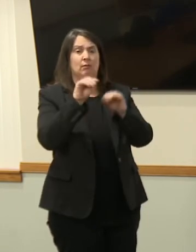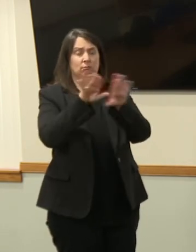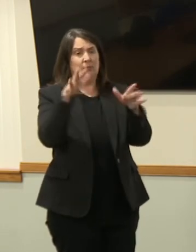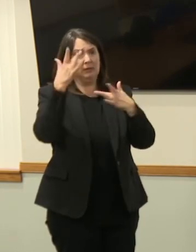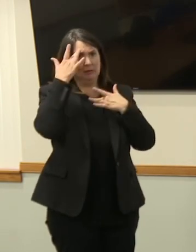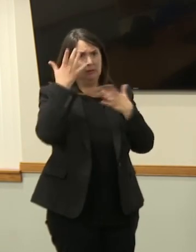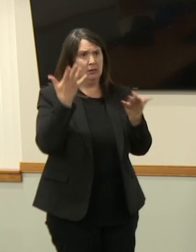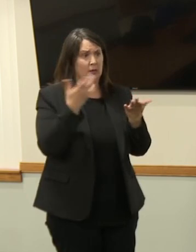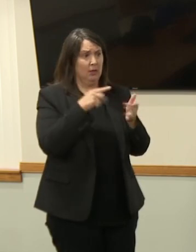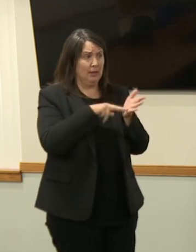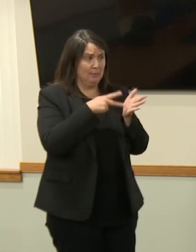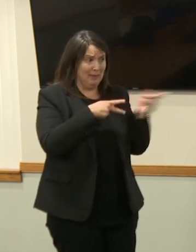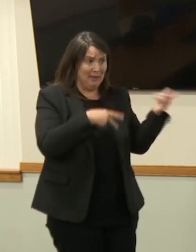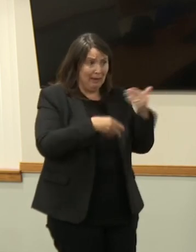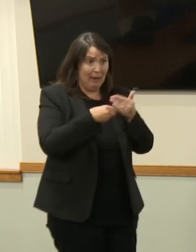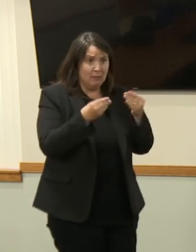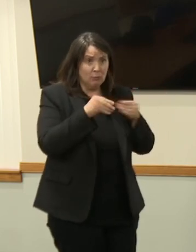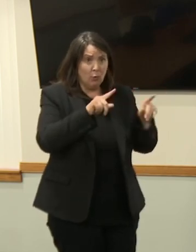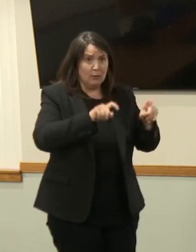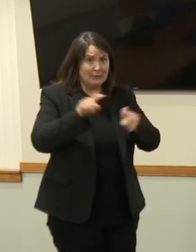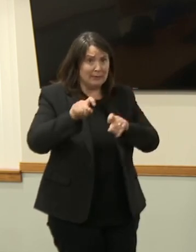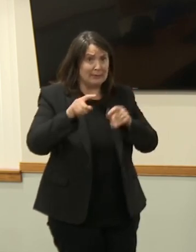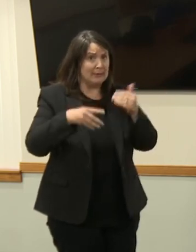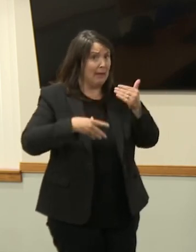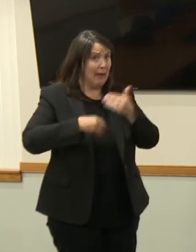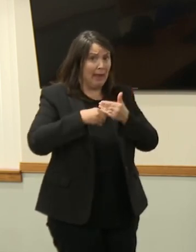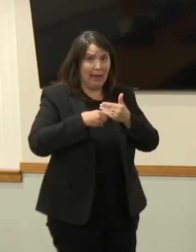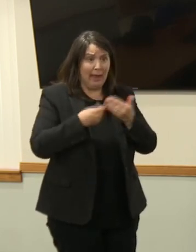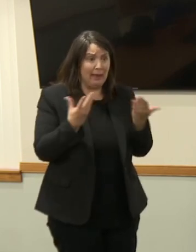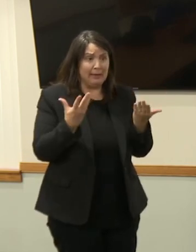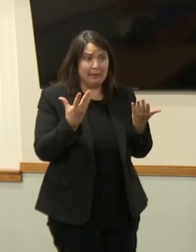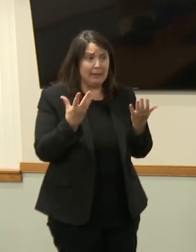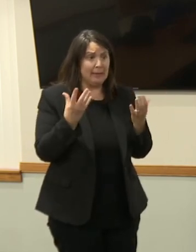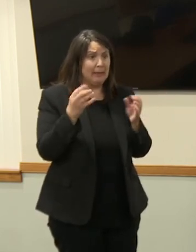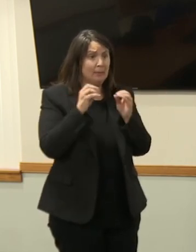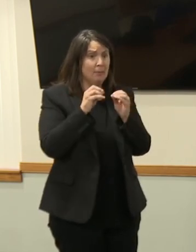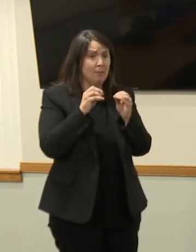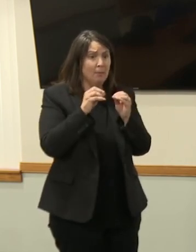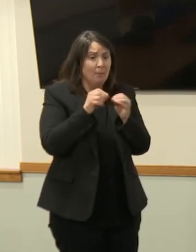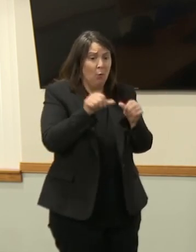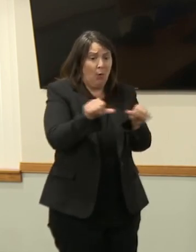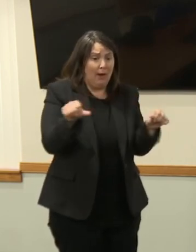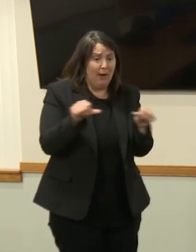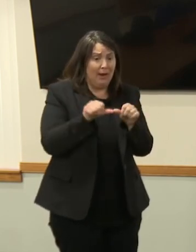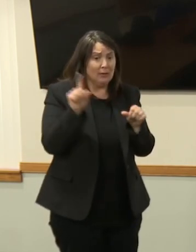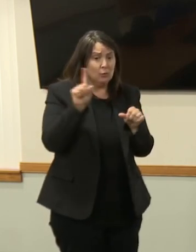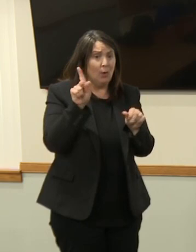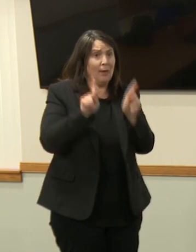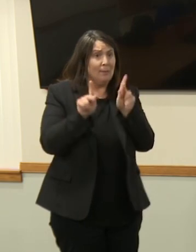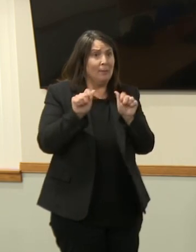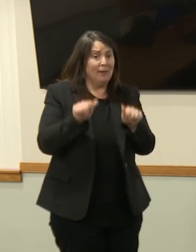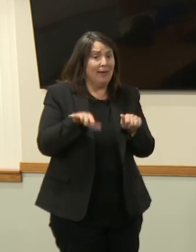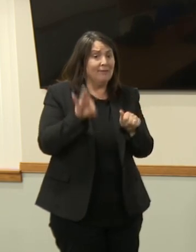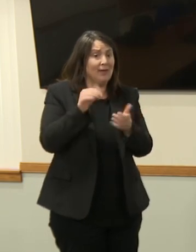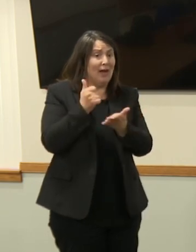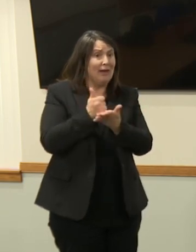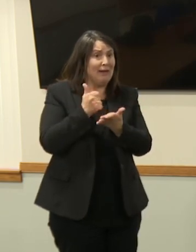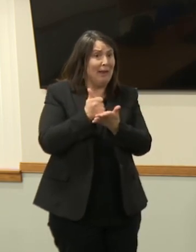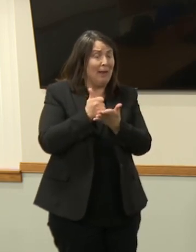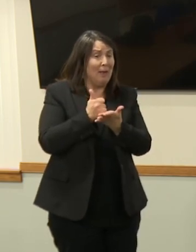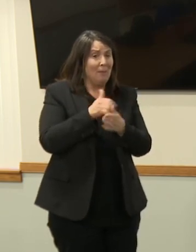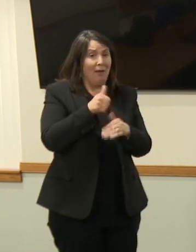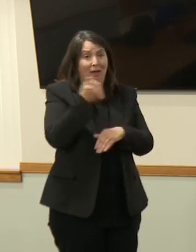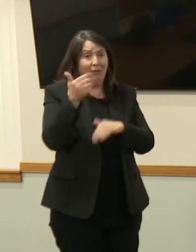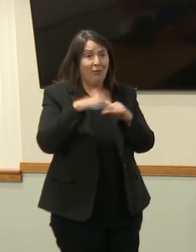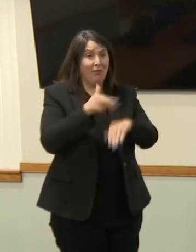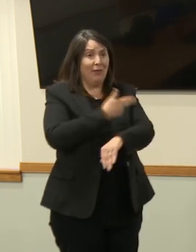additional testing sites and adding places where people can be treated if the hospitals get too full? What happens then? So the question is, when you